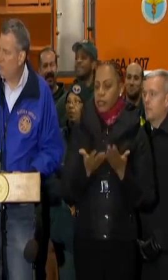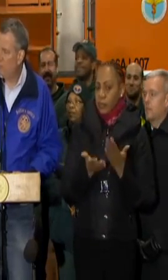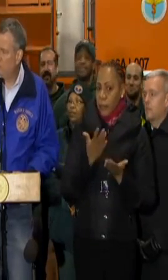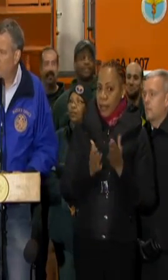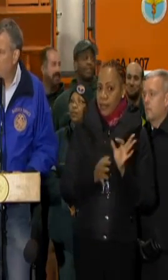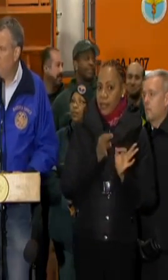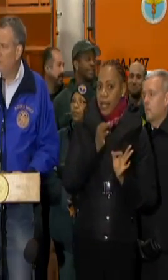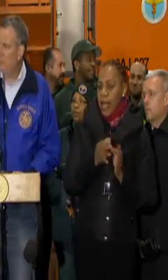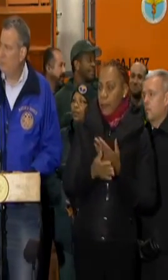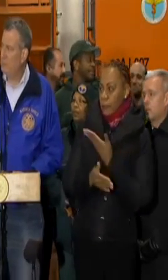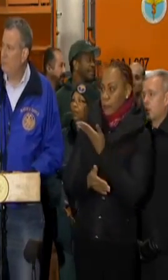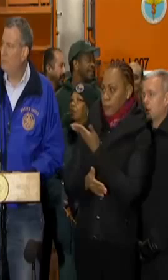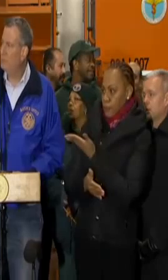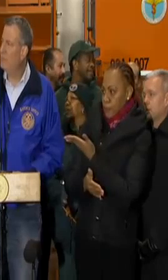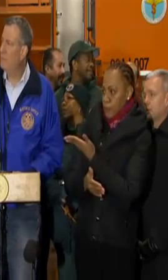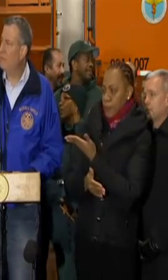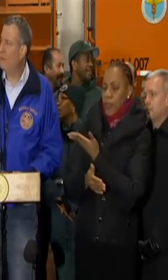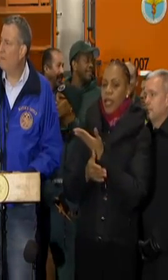Marcia?